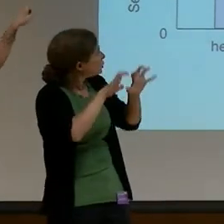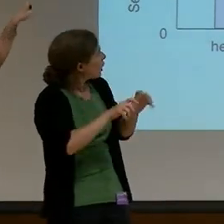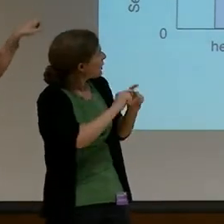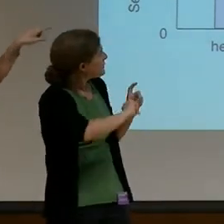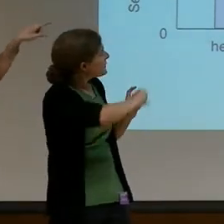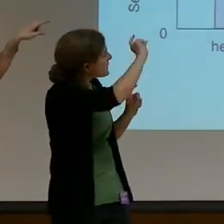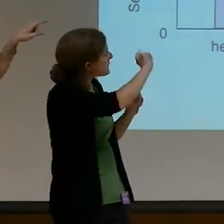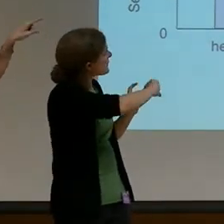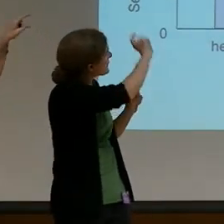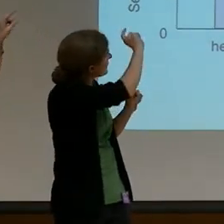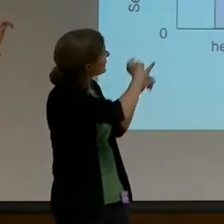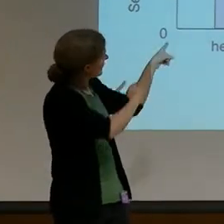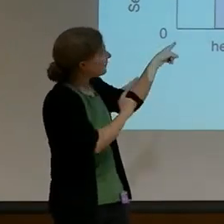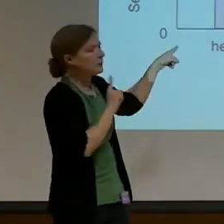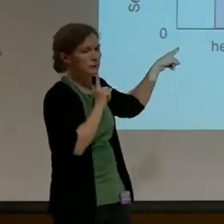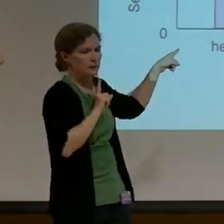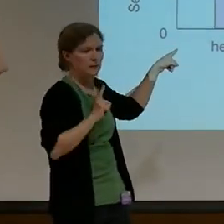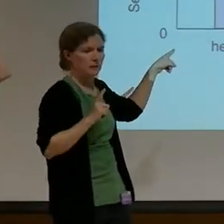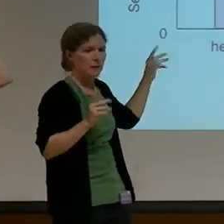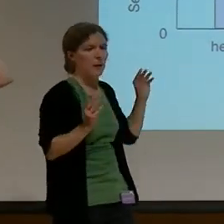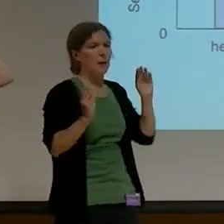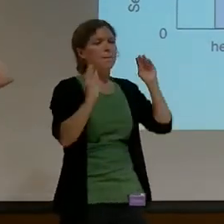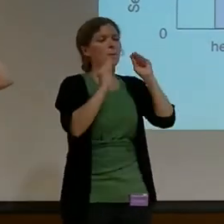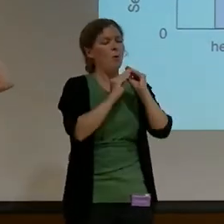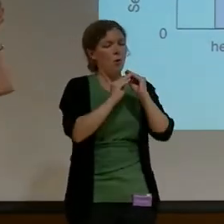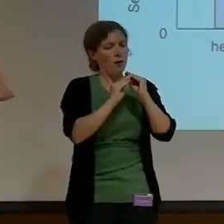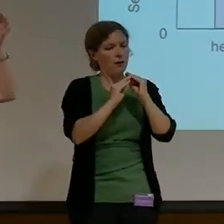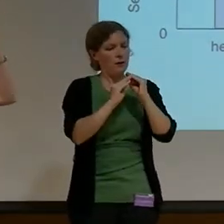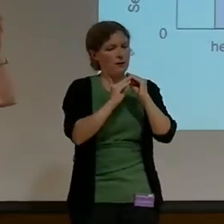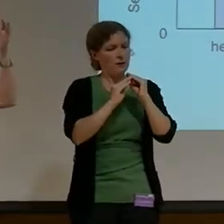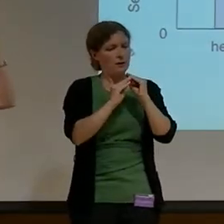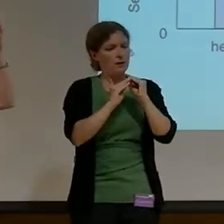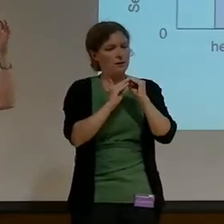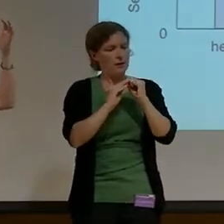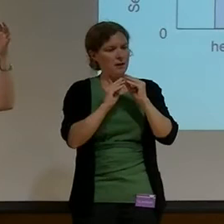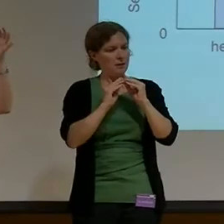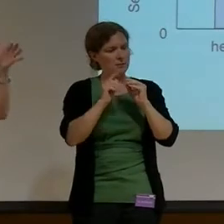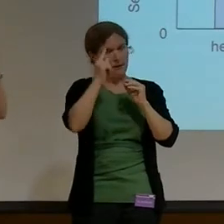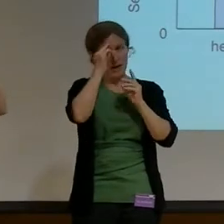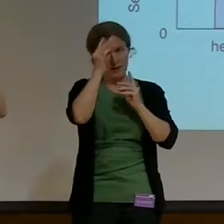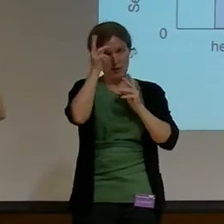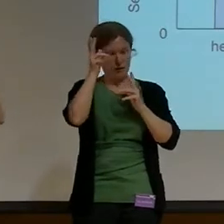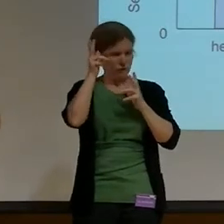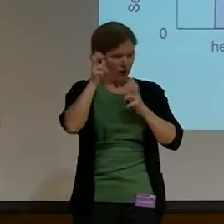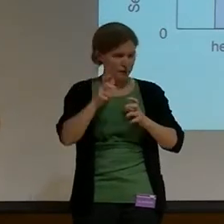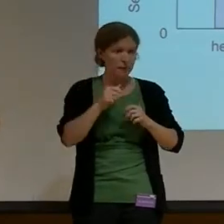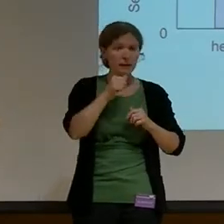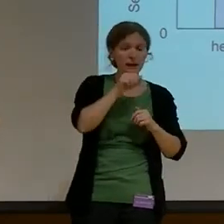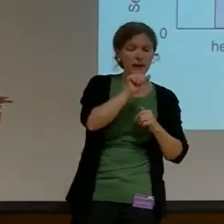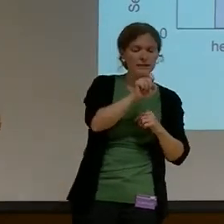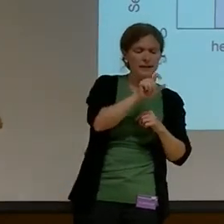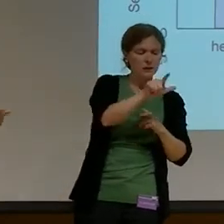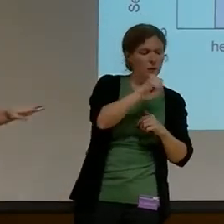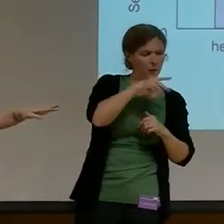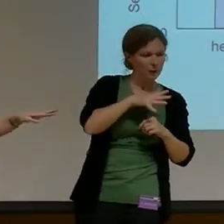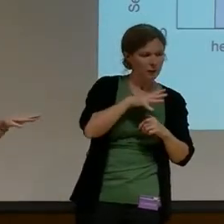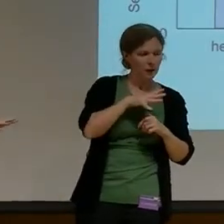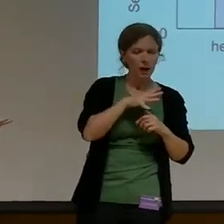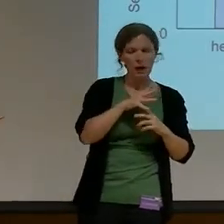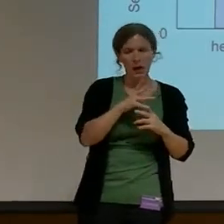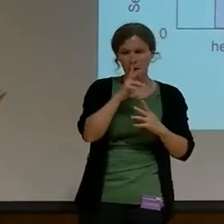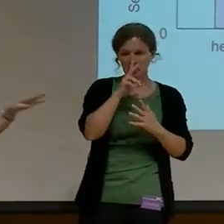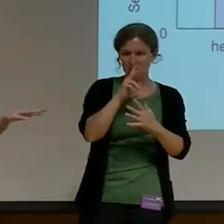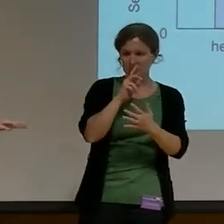bars for the other sexual orientations? They're getting more subjectively aroused, whereas asexual women's sexual attraction to